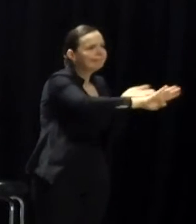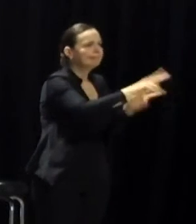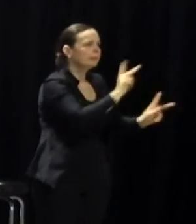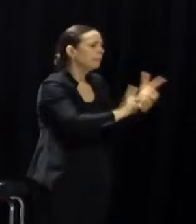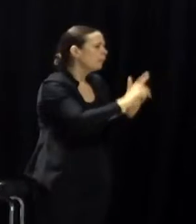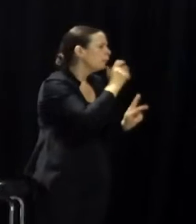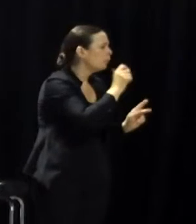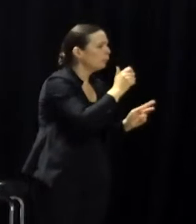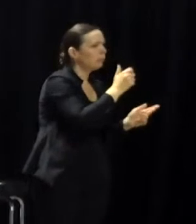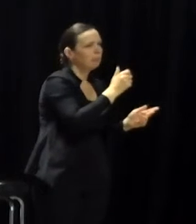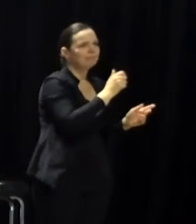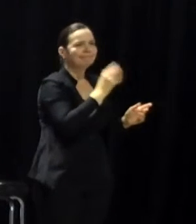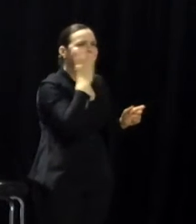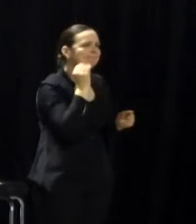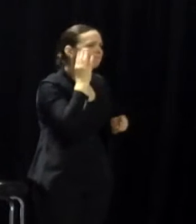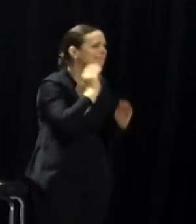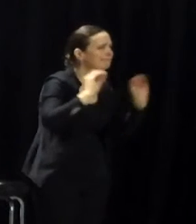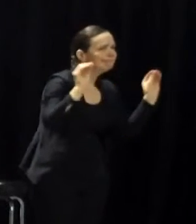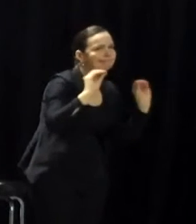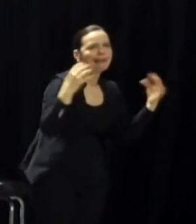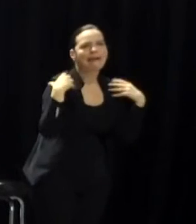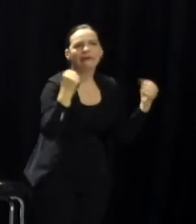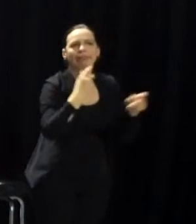this is critical, and this is